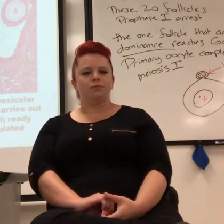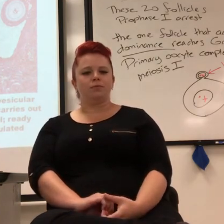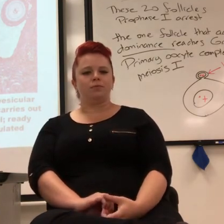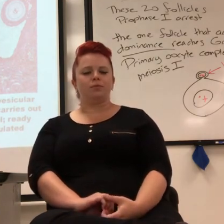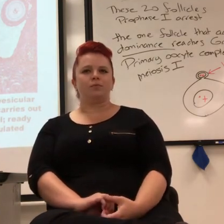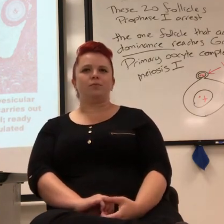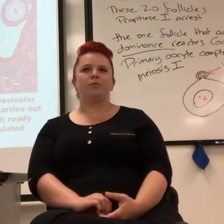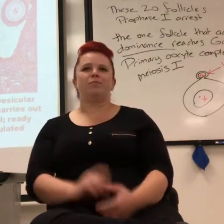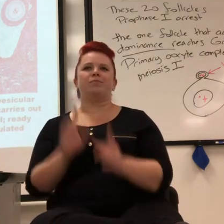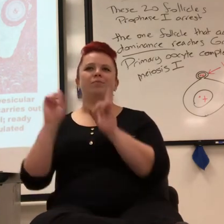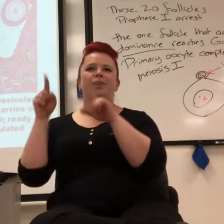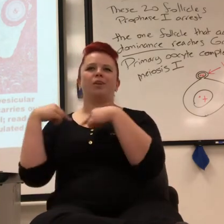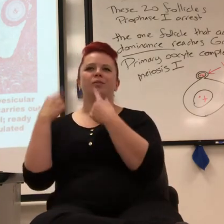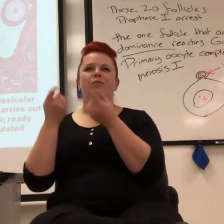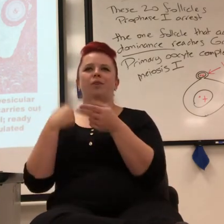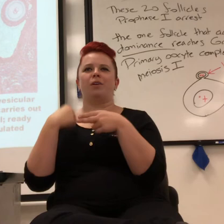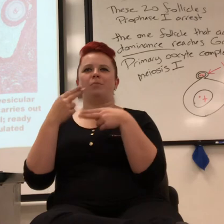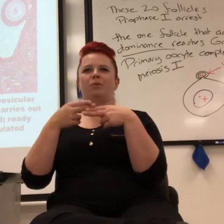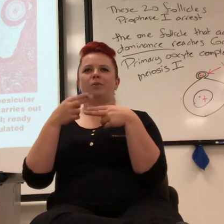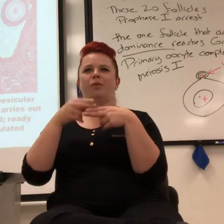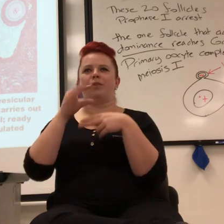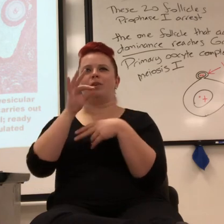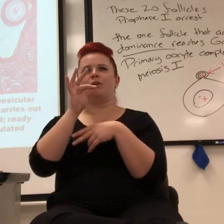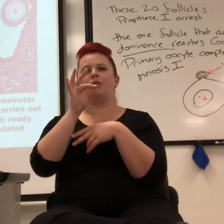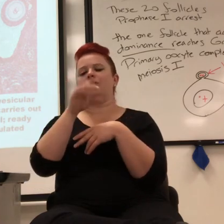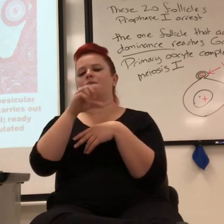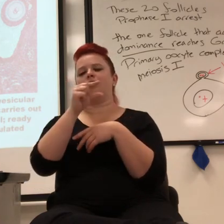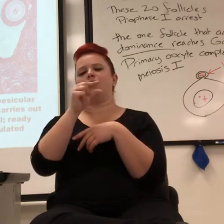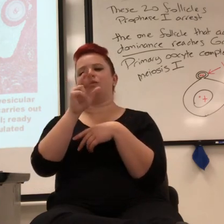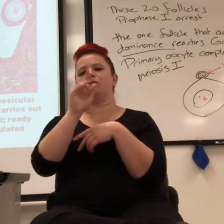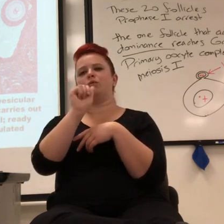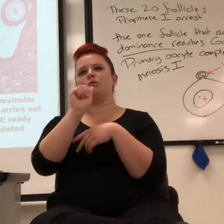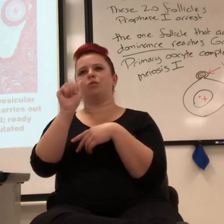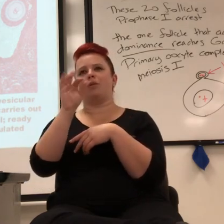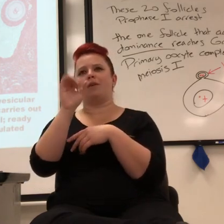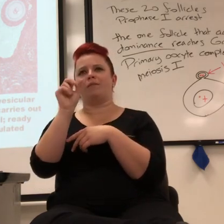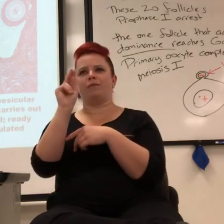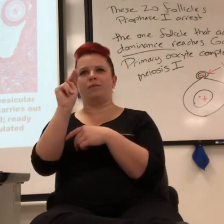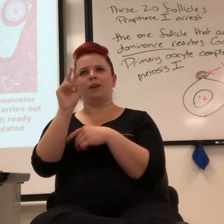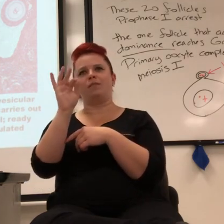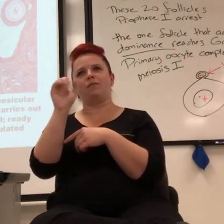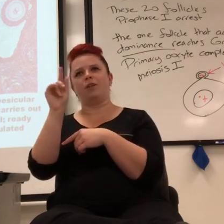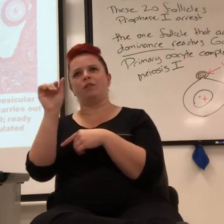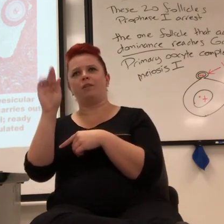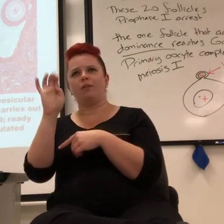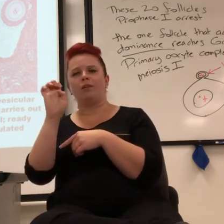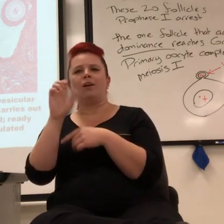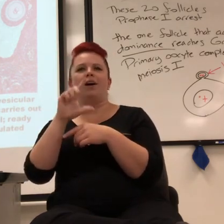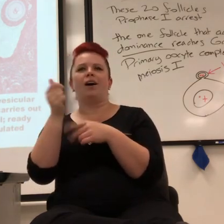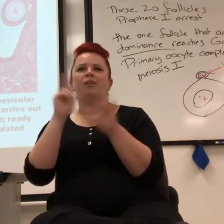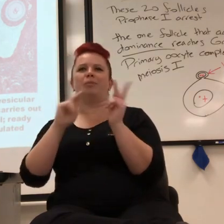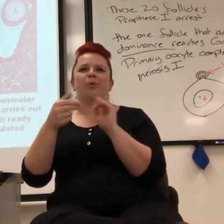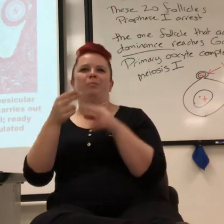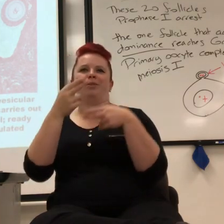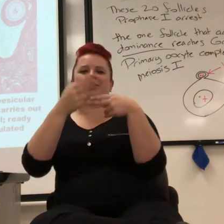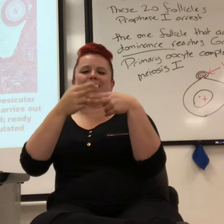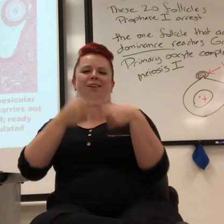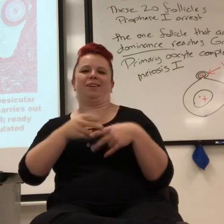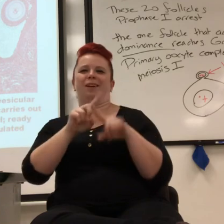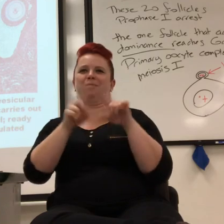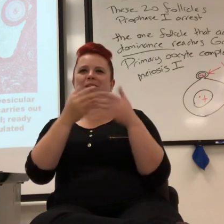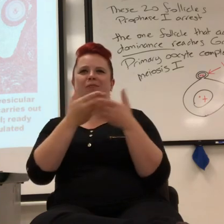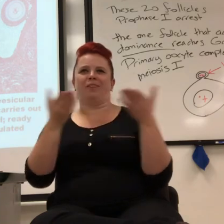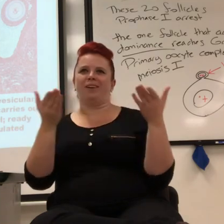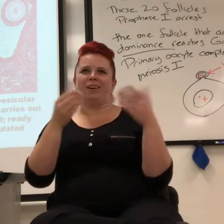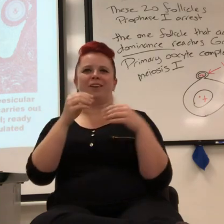I've been calling it graphene follicle in your studies. People call it different things. They call it the most mature follicle. They call it vesicular